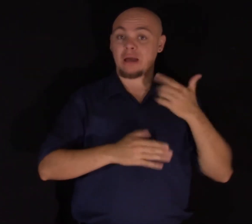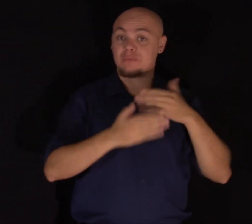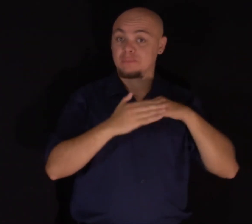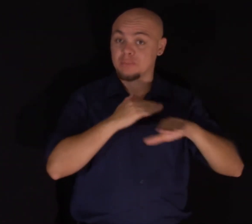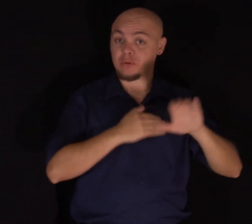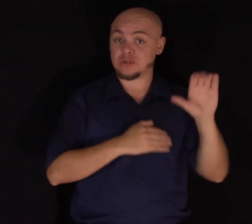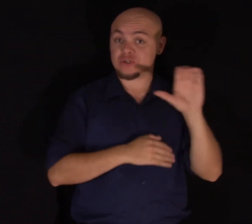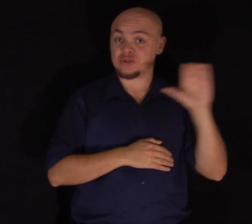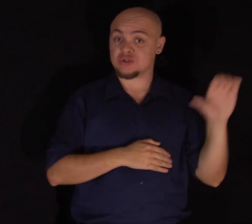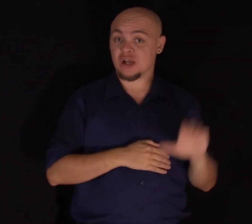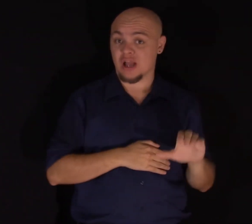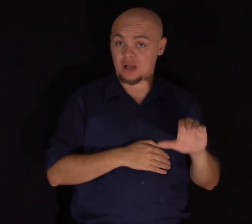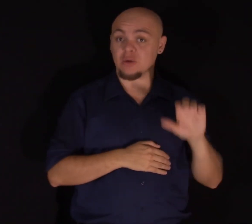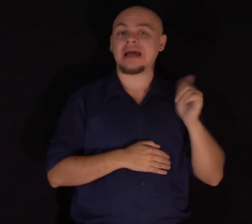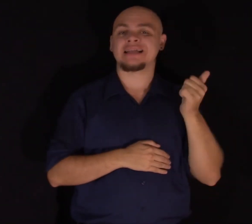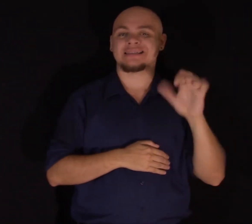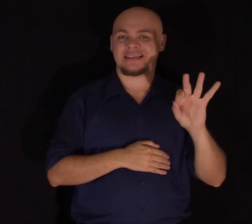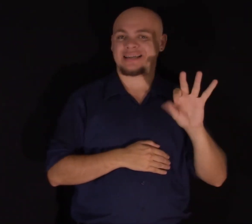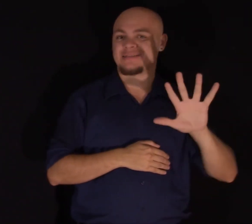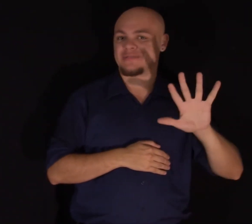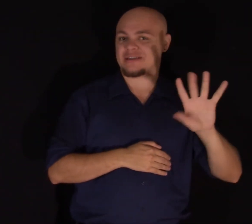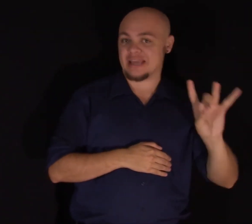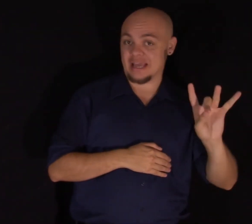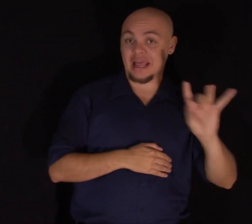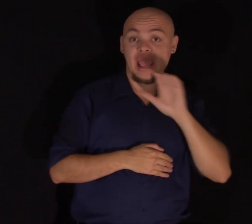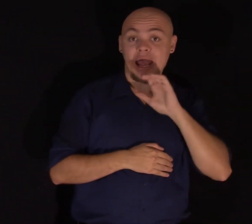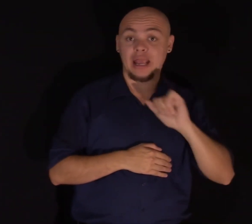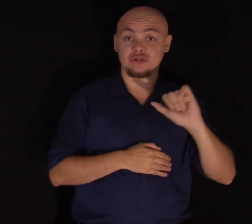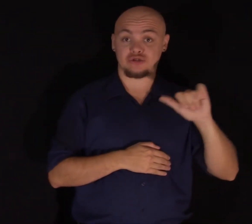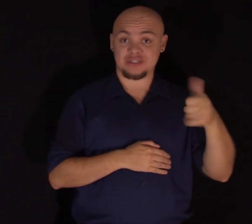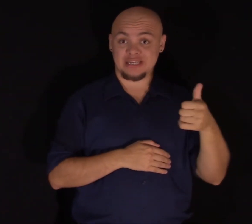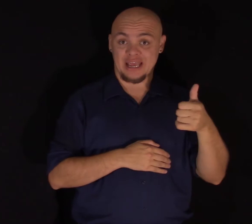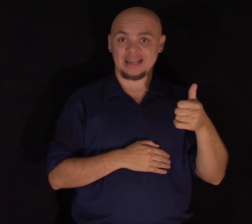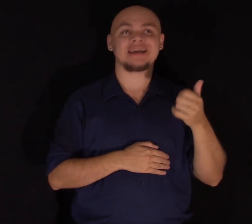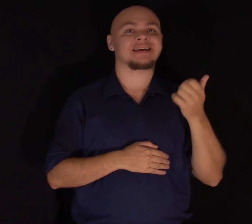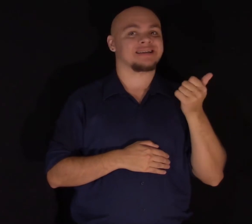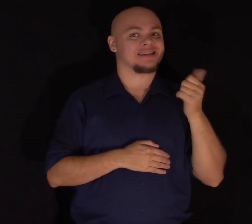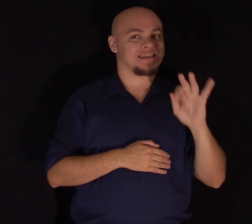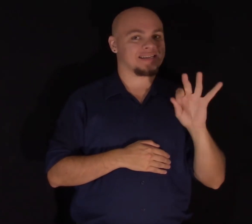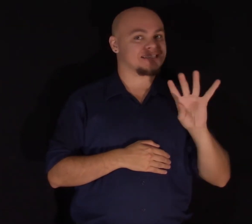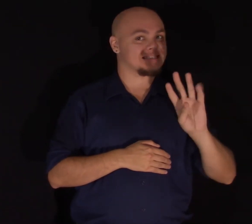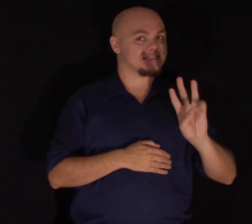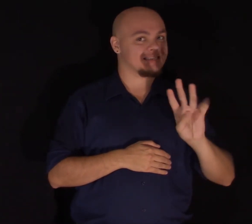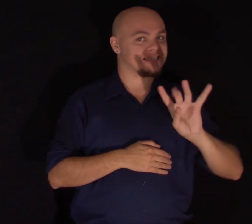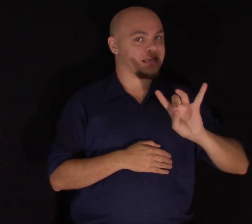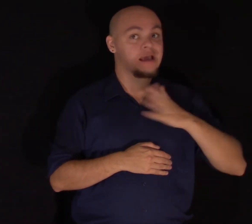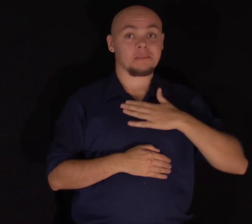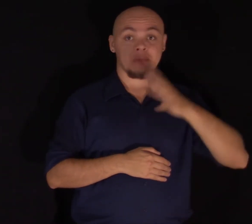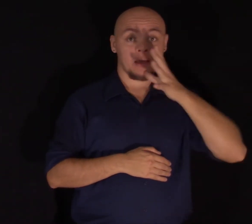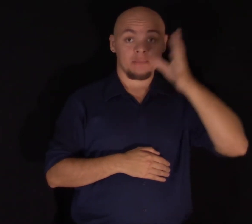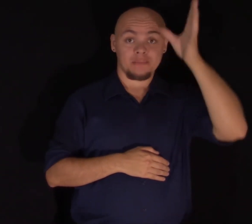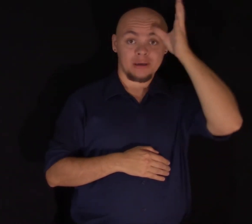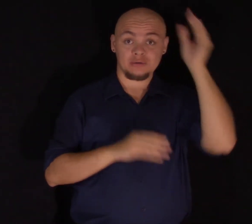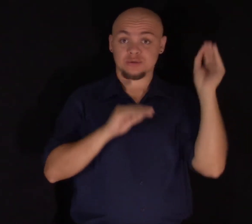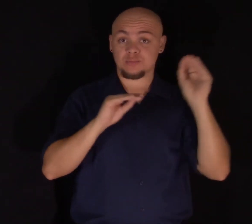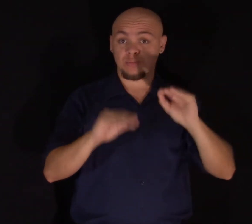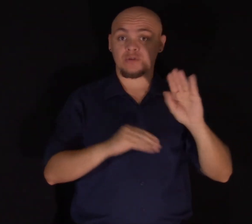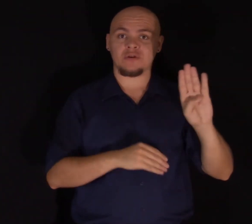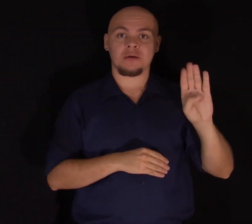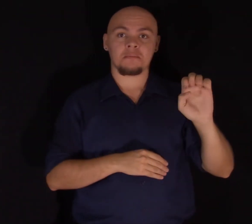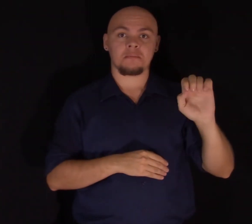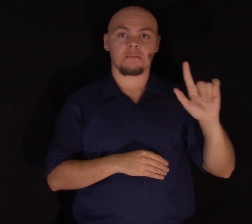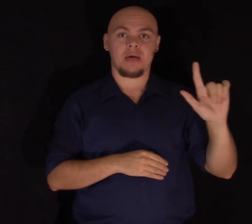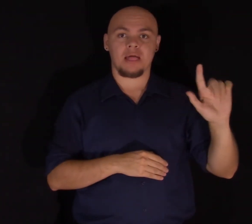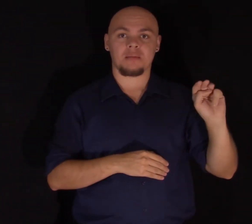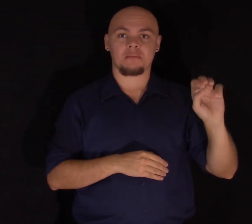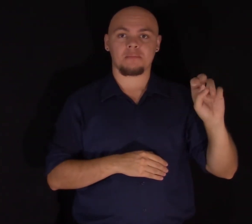in 1958. At the age of 10, in 1968, my parents had moved to Belmont,